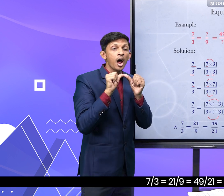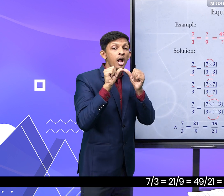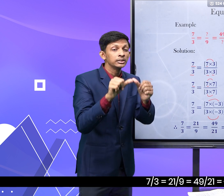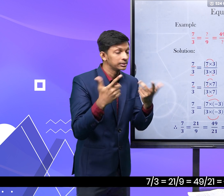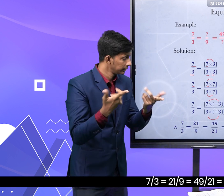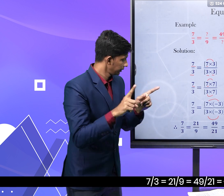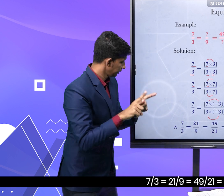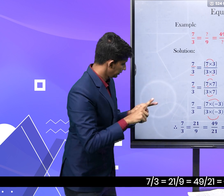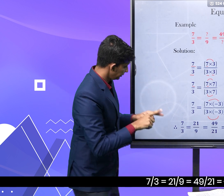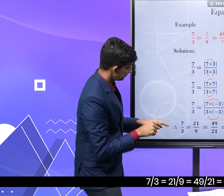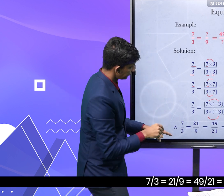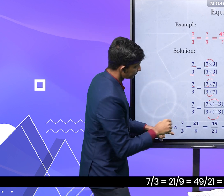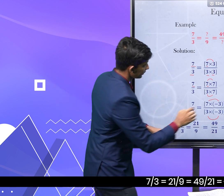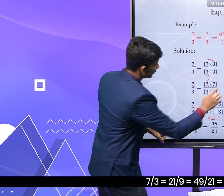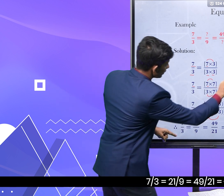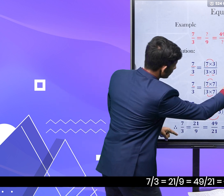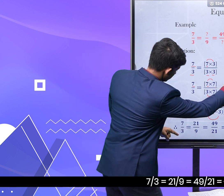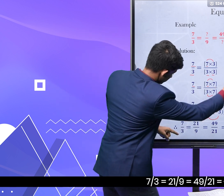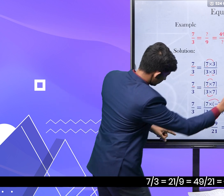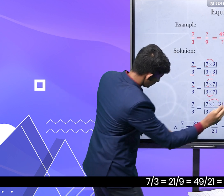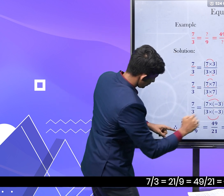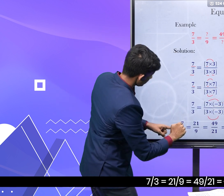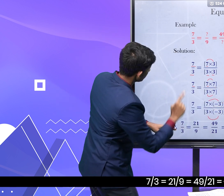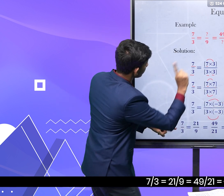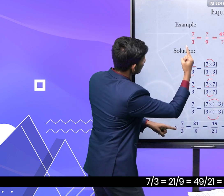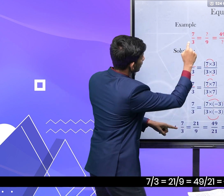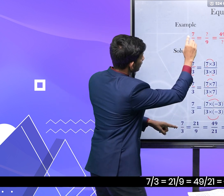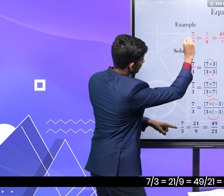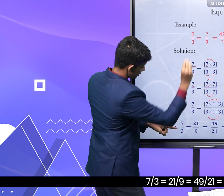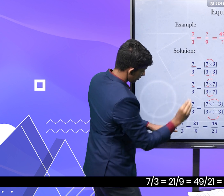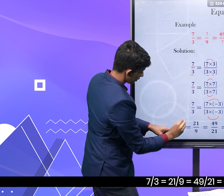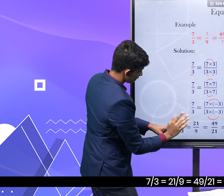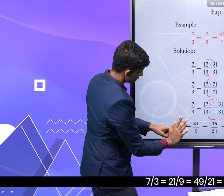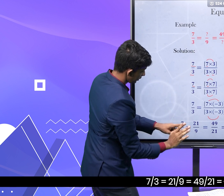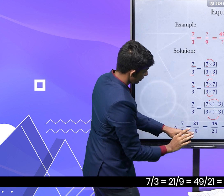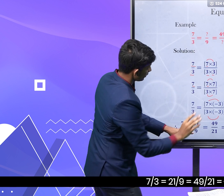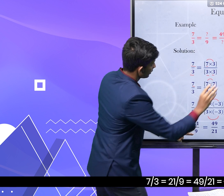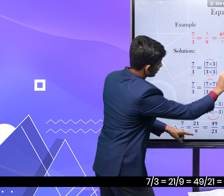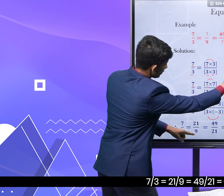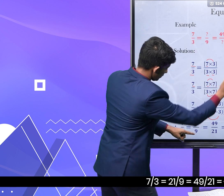Seven by 3 is equal to 21 by 9 is equal to 49 by 21 is equal to minus 21 by minus